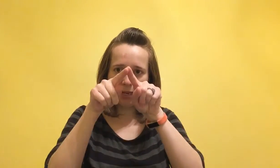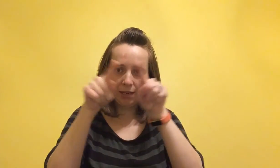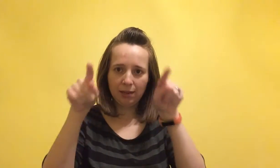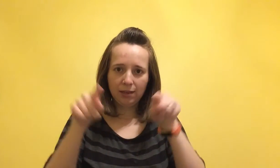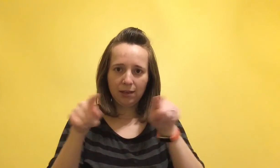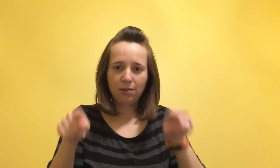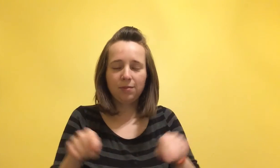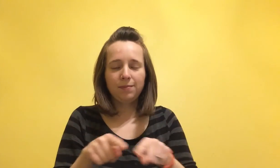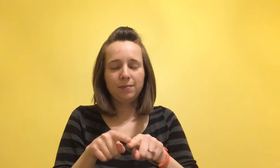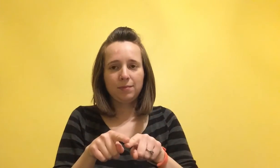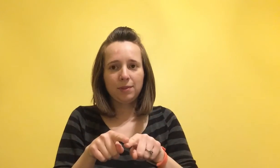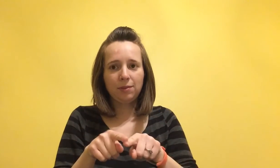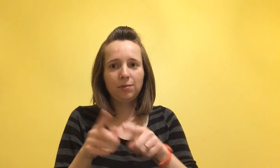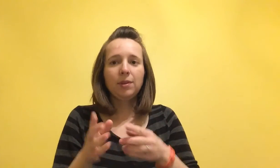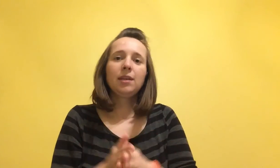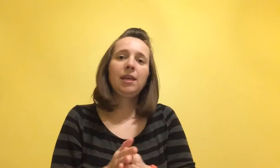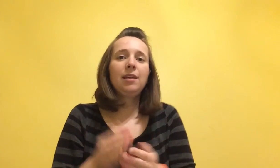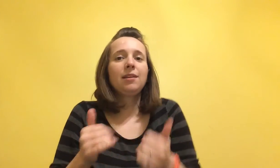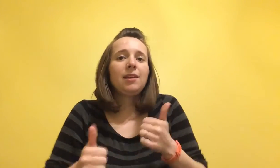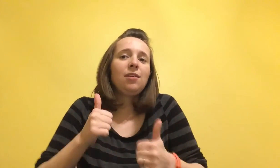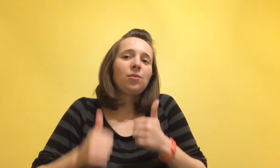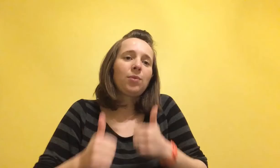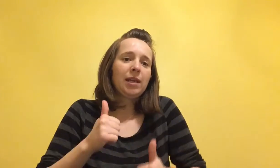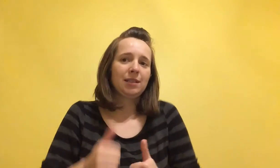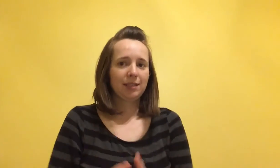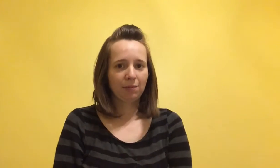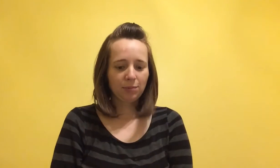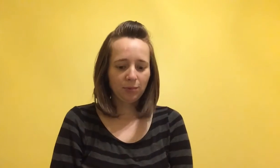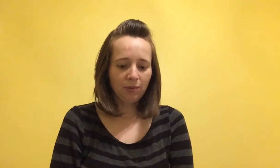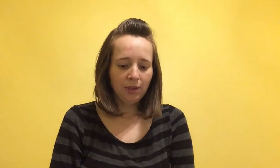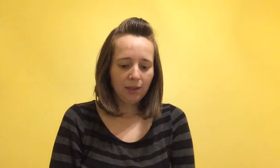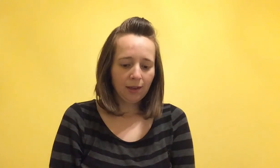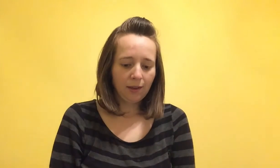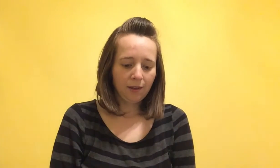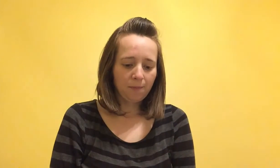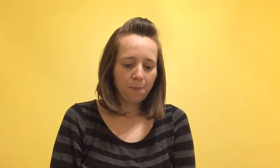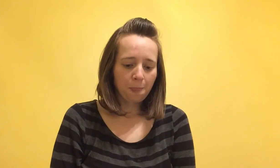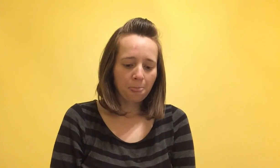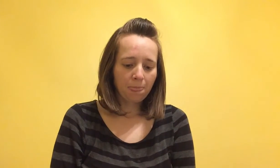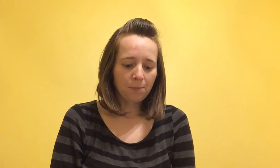way. So either way is acceptable. Then